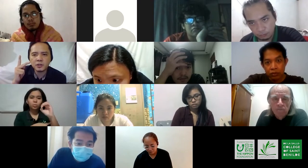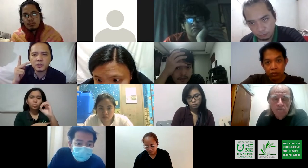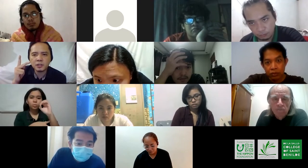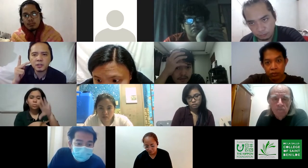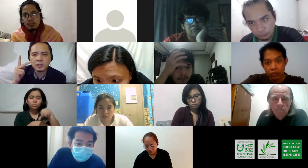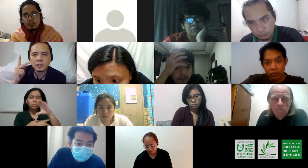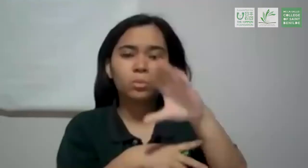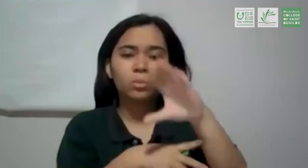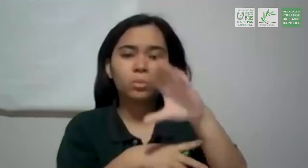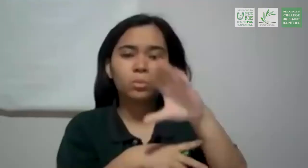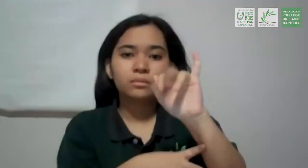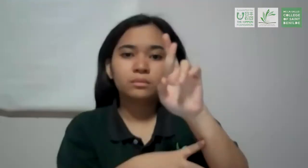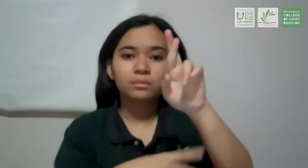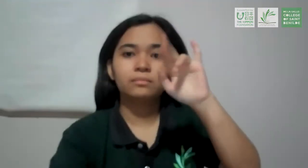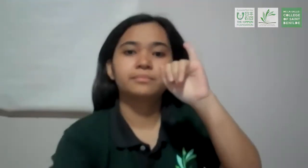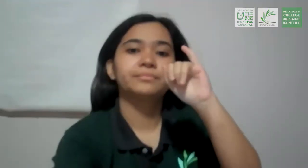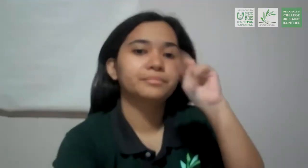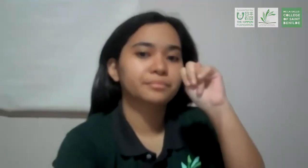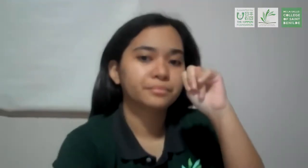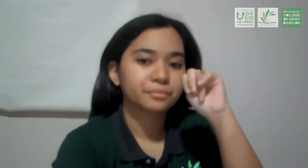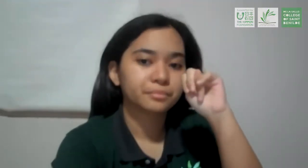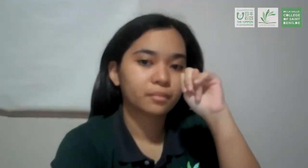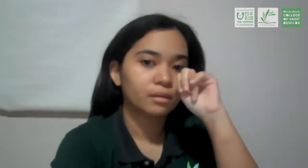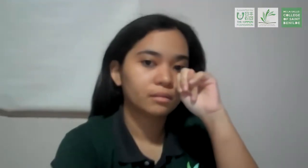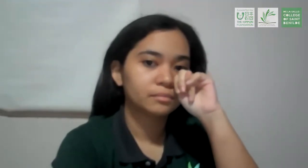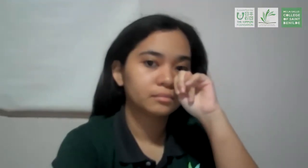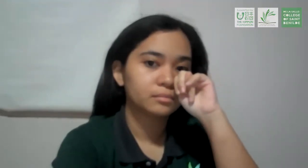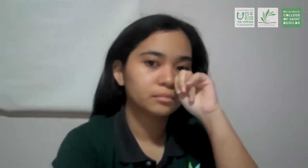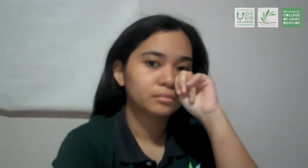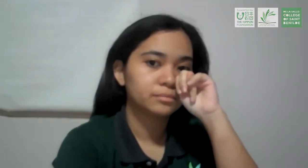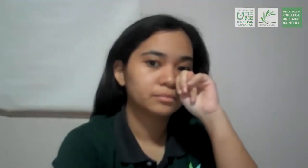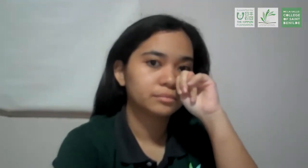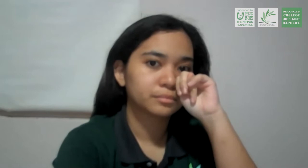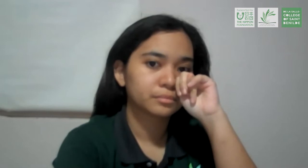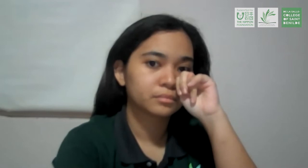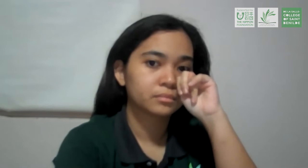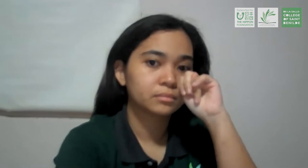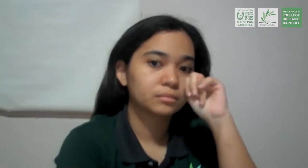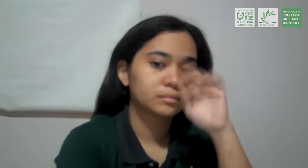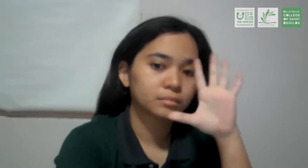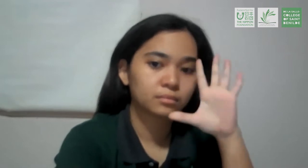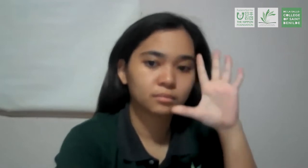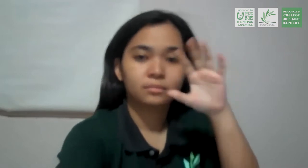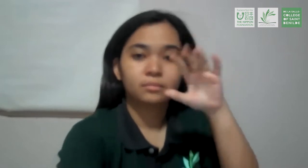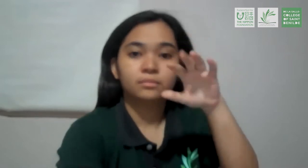journal. Sorry. Mm-hmm. Let me just adjust here.